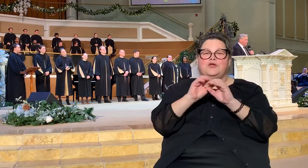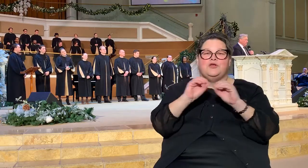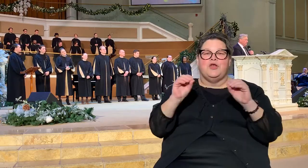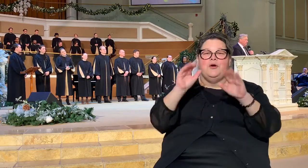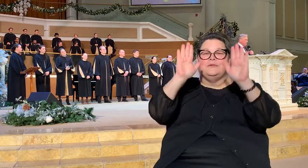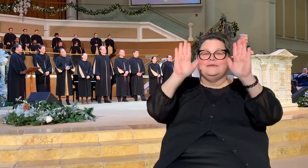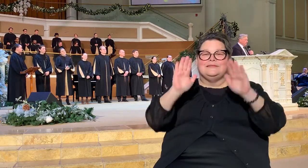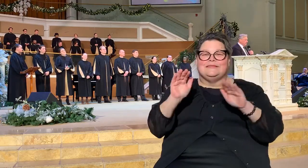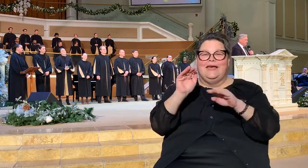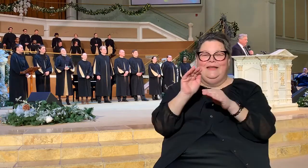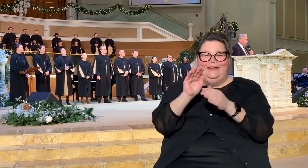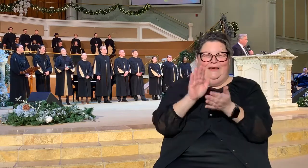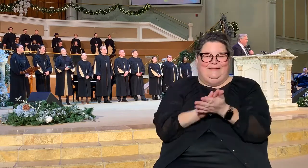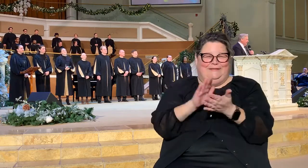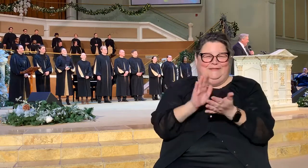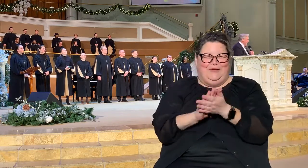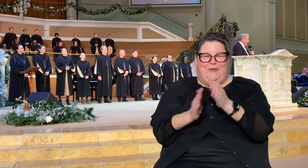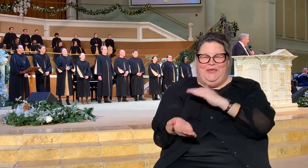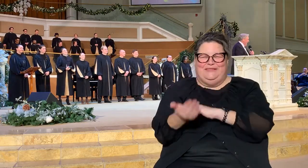morning.